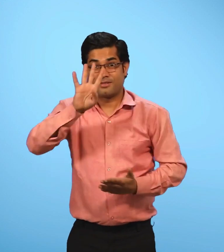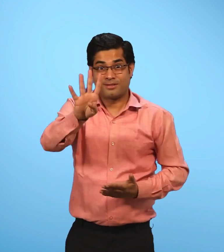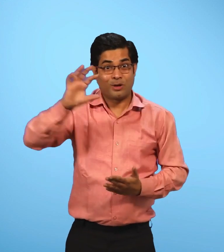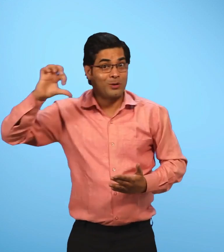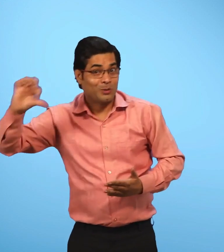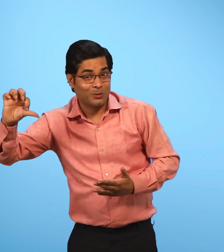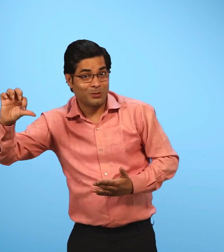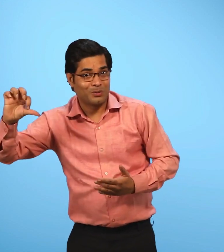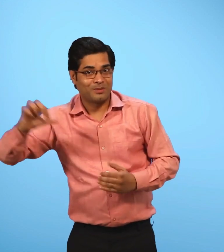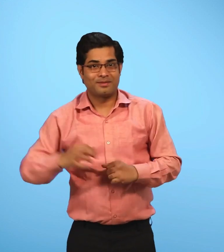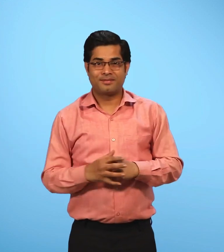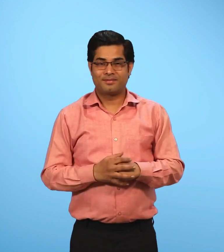discovers a footprint.